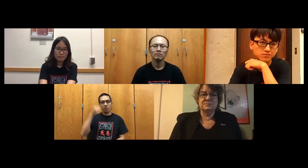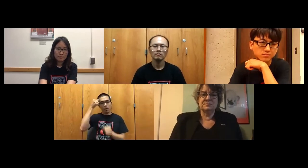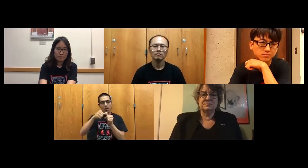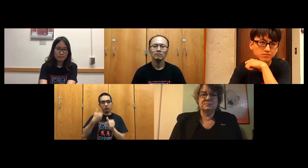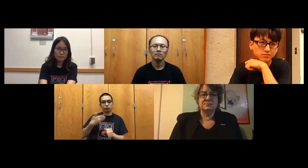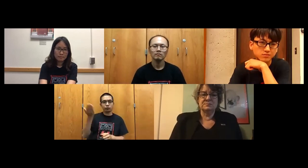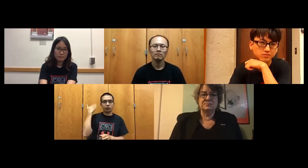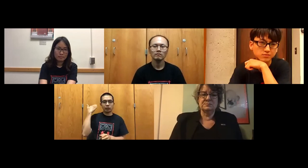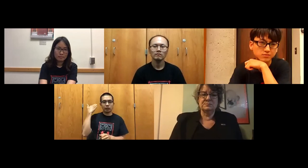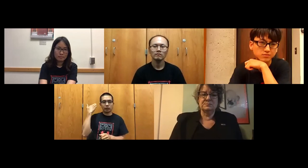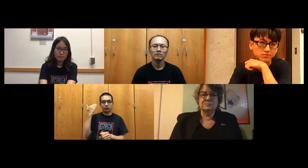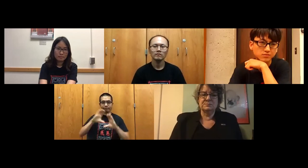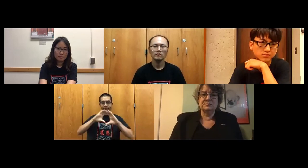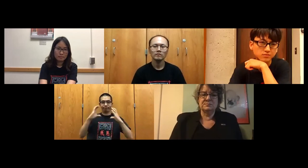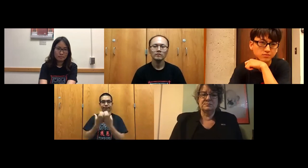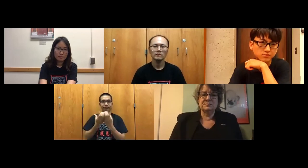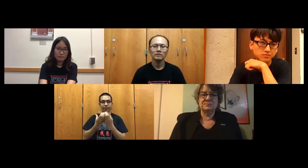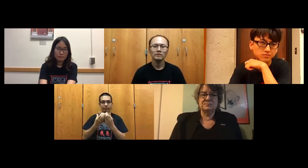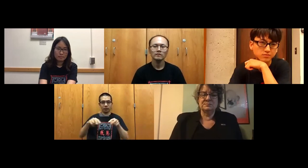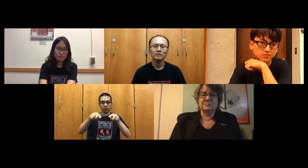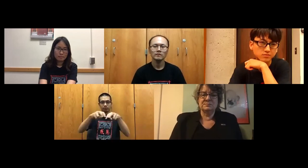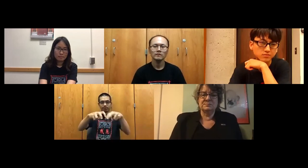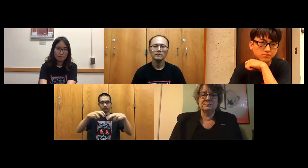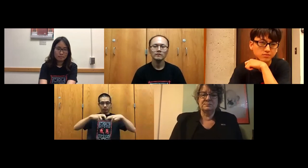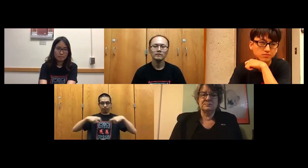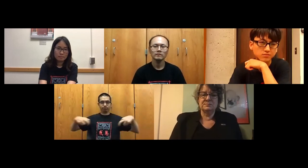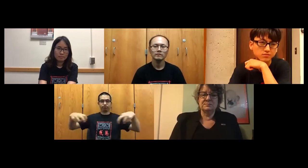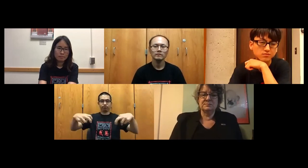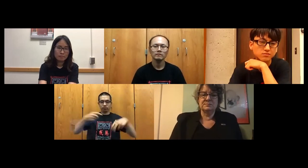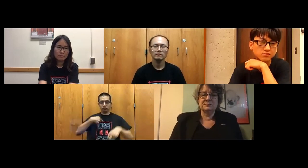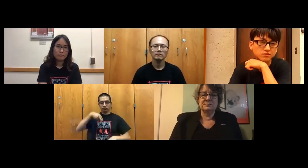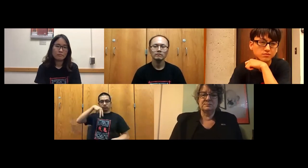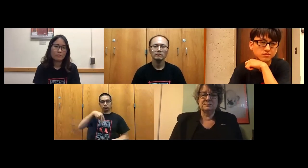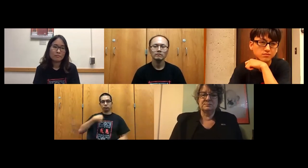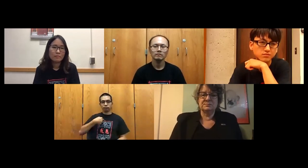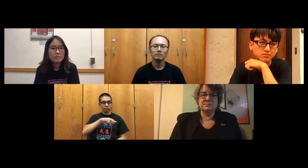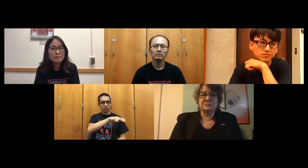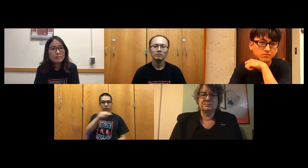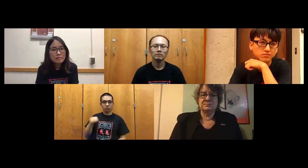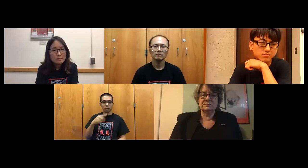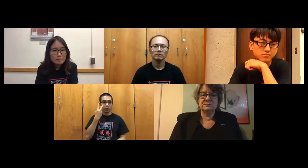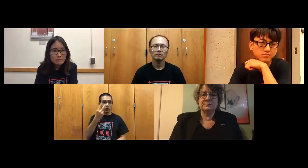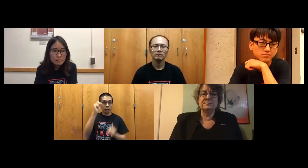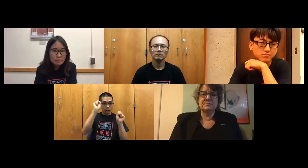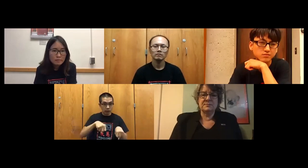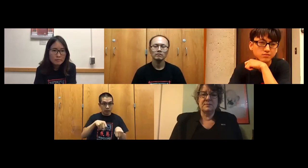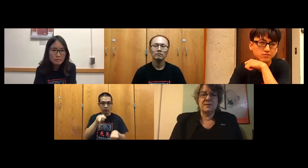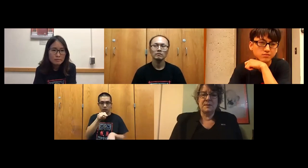I've seen 4. And like I said before, the way in which classrooms are set up, to have the